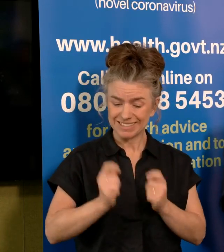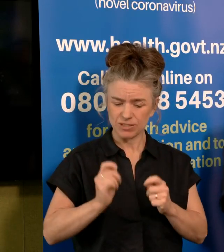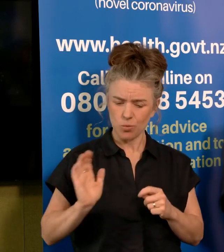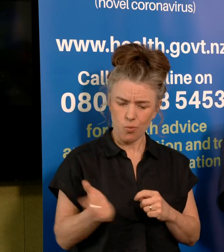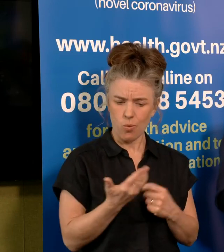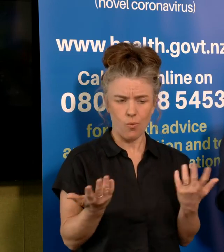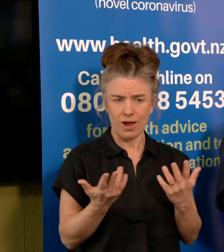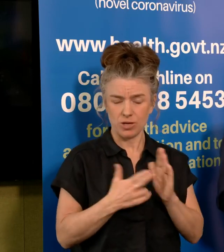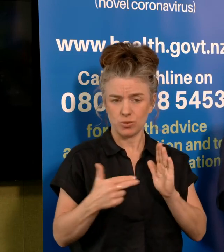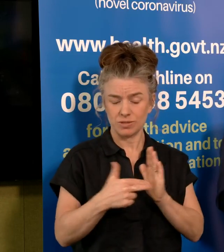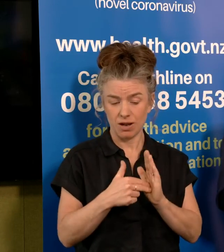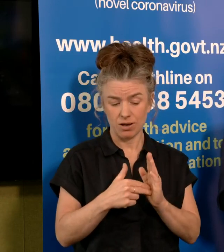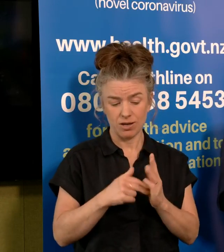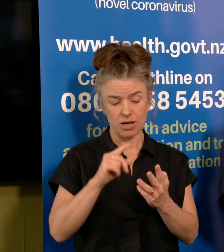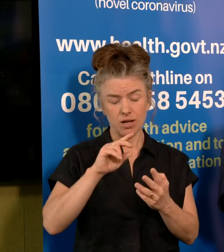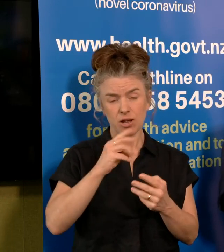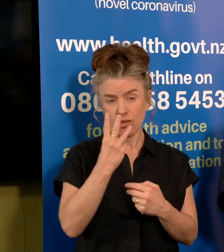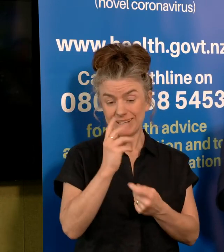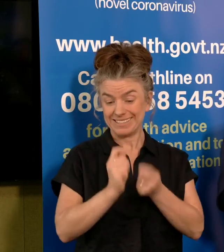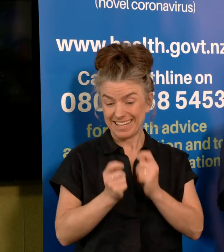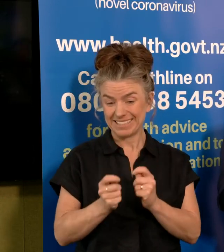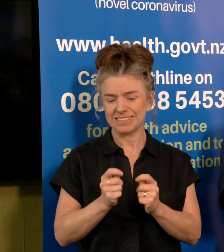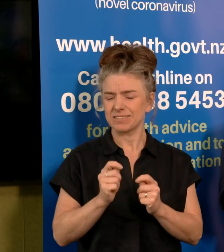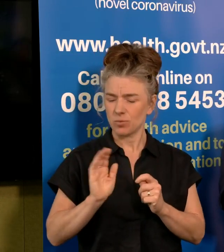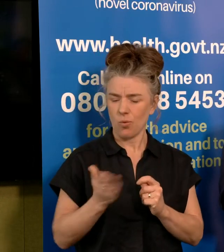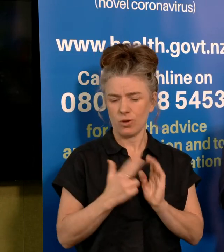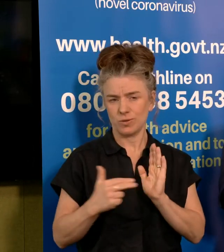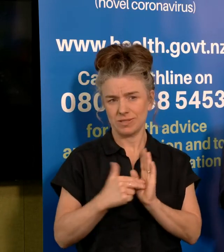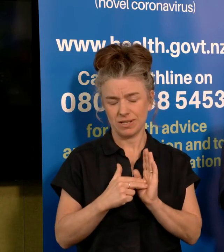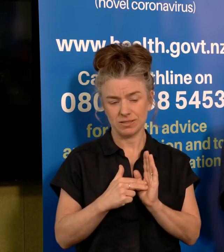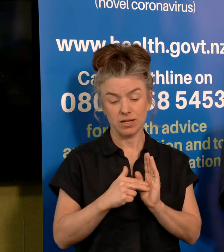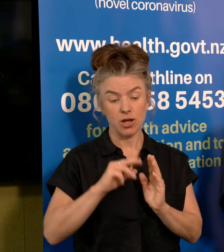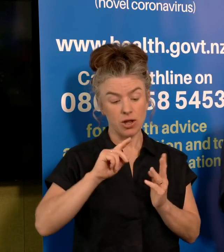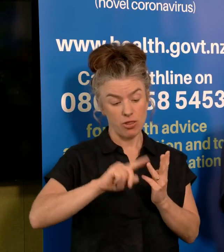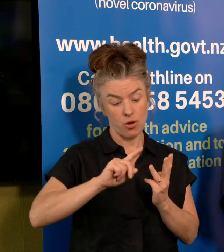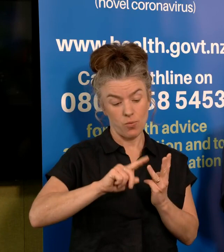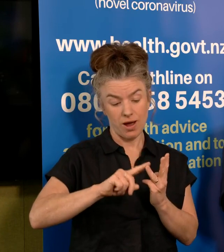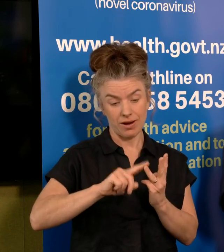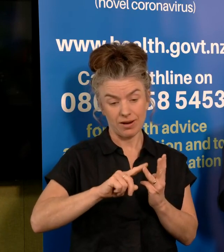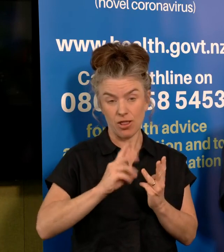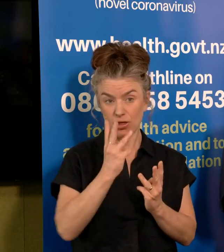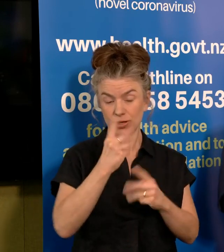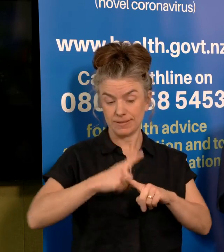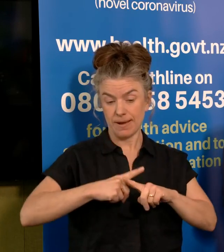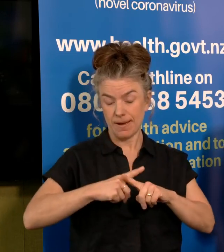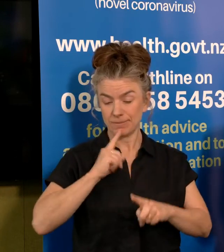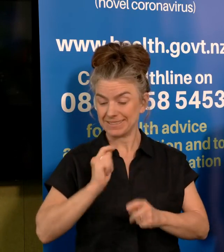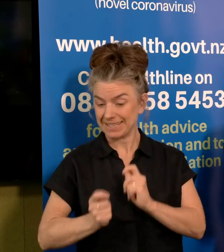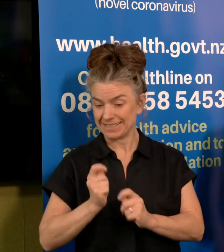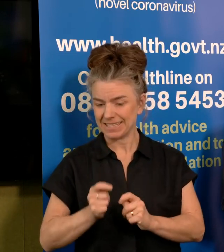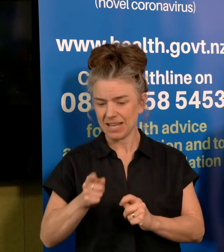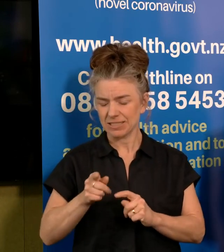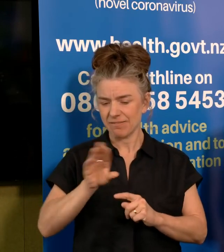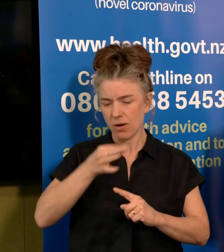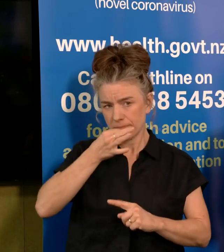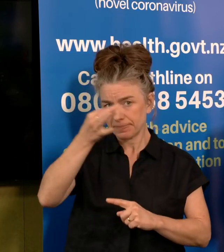New Zealand. And again, and I've explained this over the last few days, so that the third sample that was tested was a sputum sample. It was different